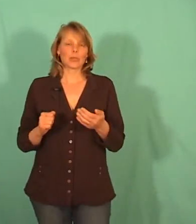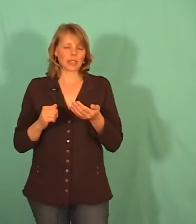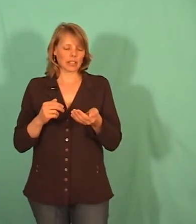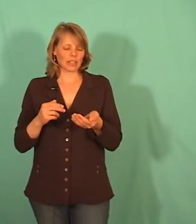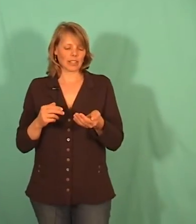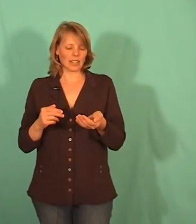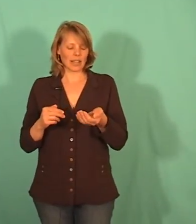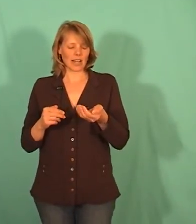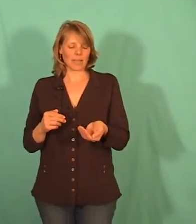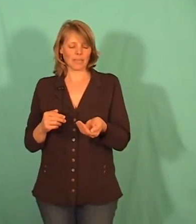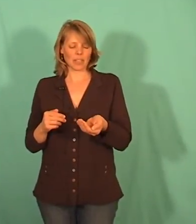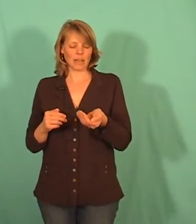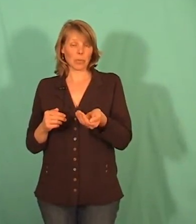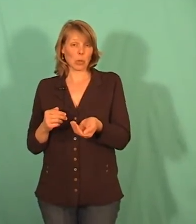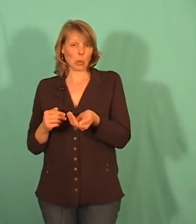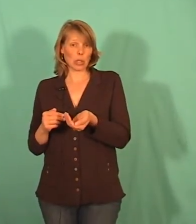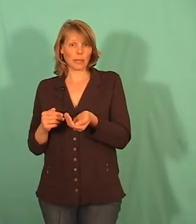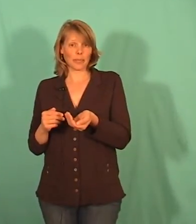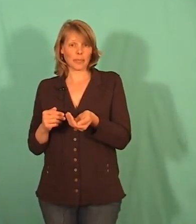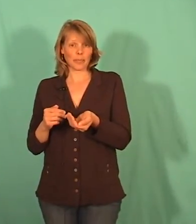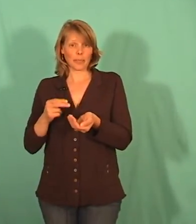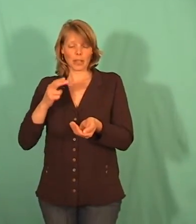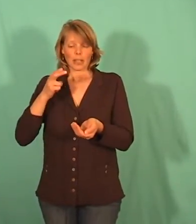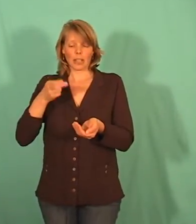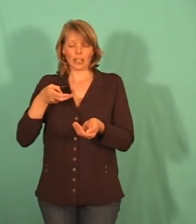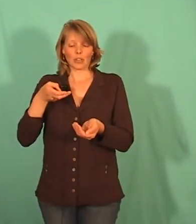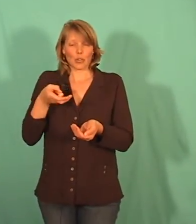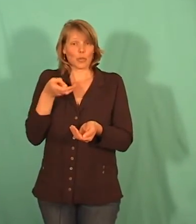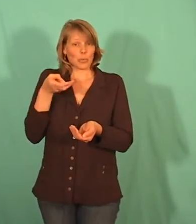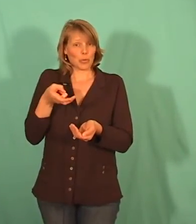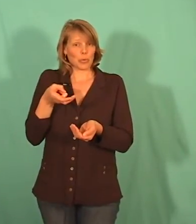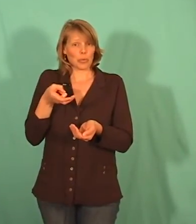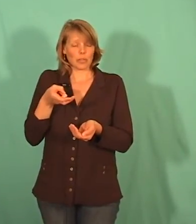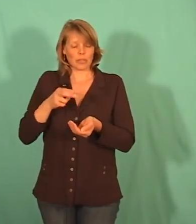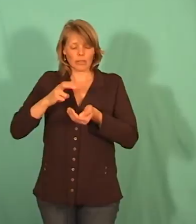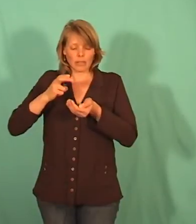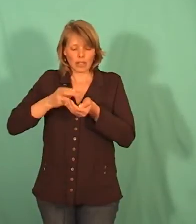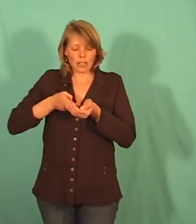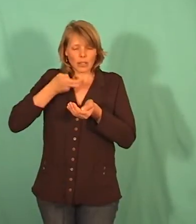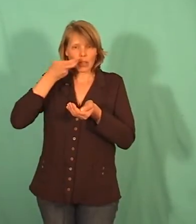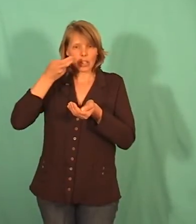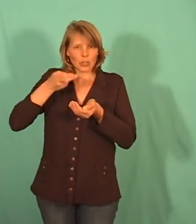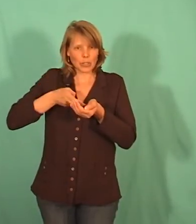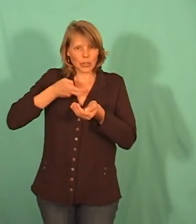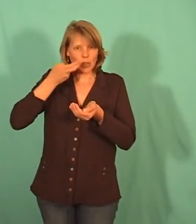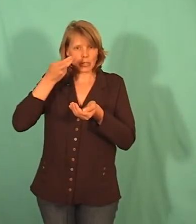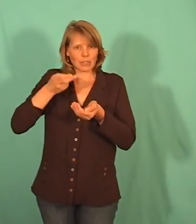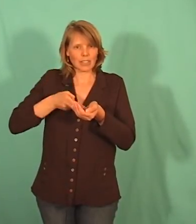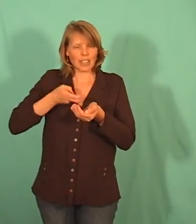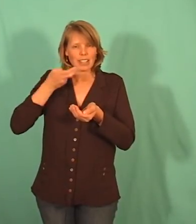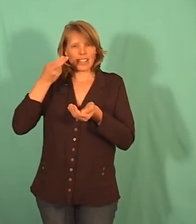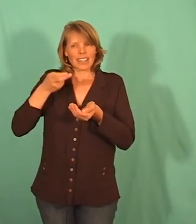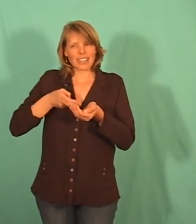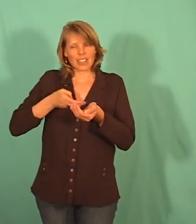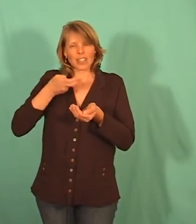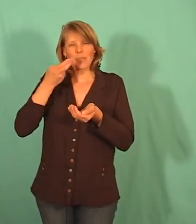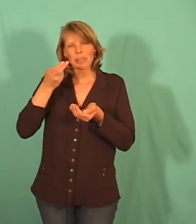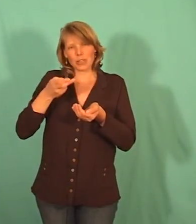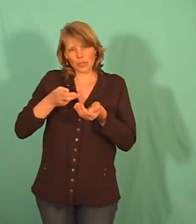Cereal. You have a bowl, and here's your spoon. You eat your cereal. This can also be used for